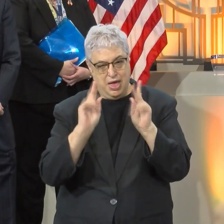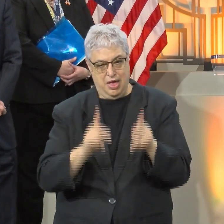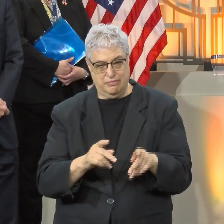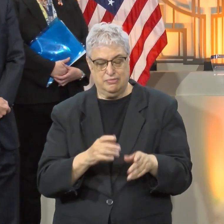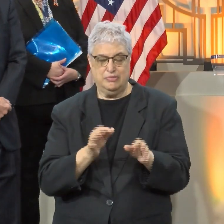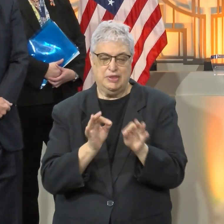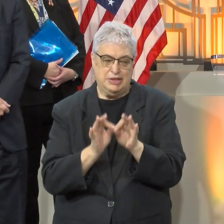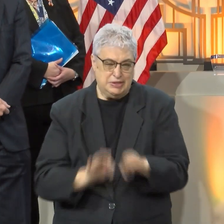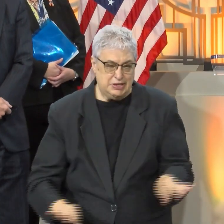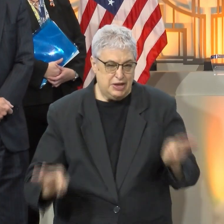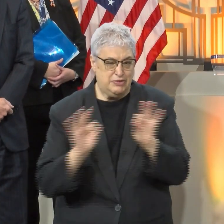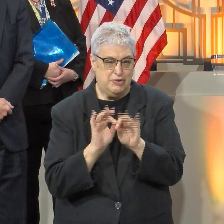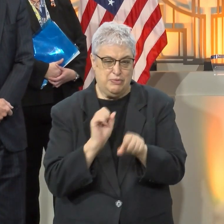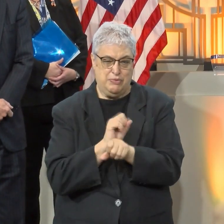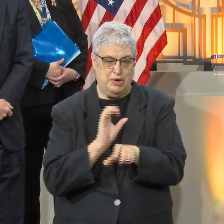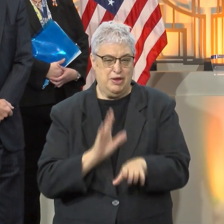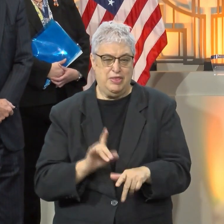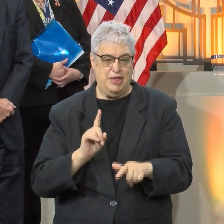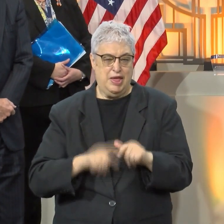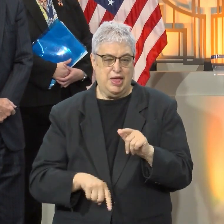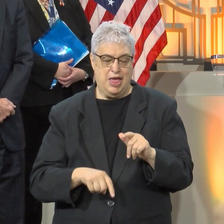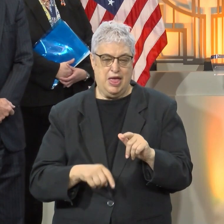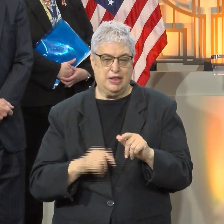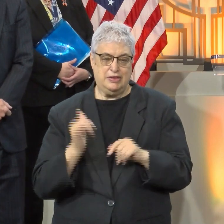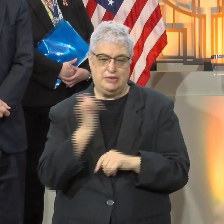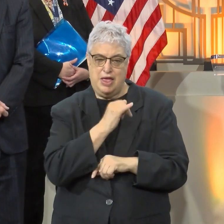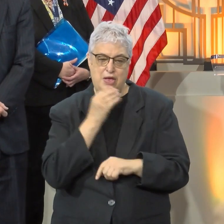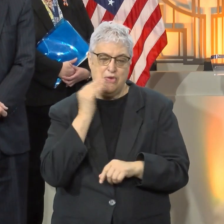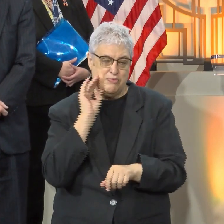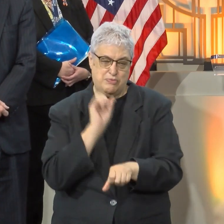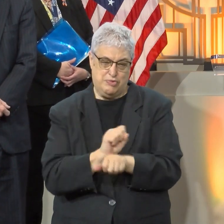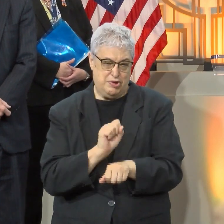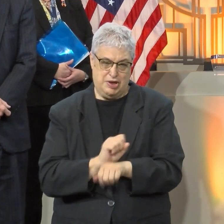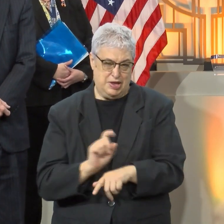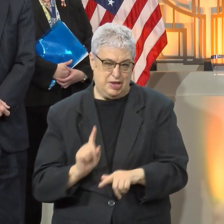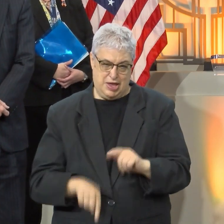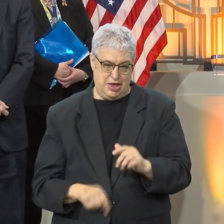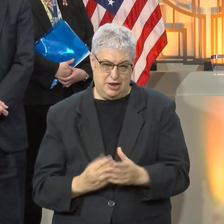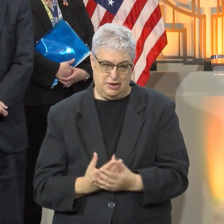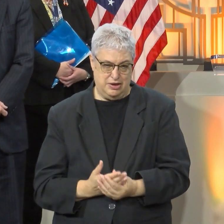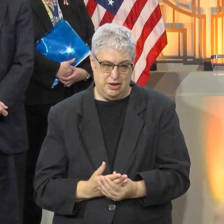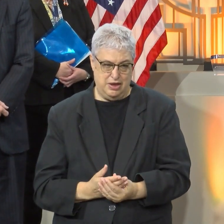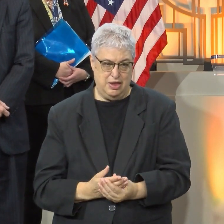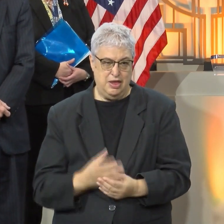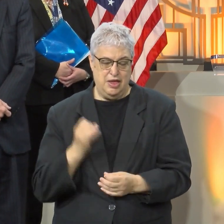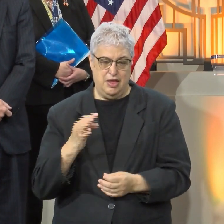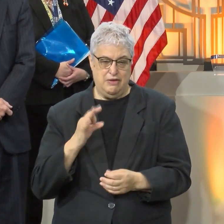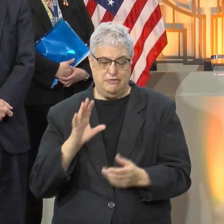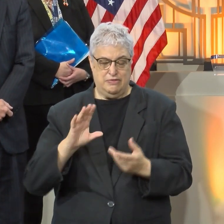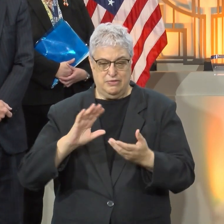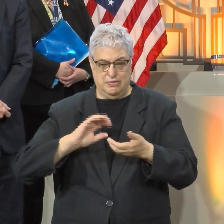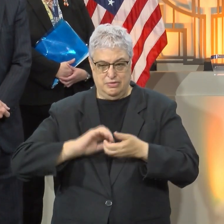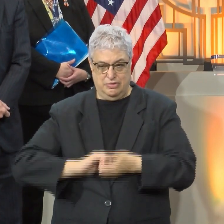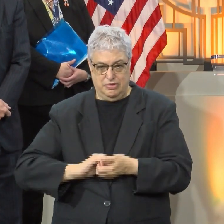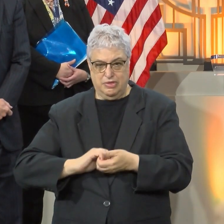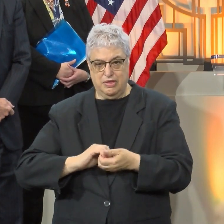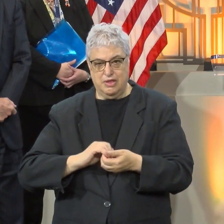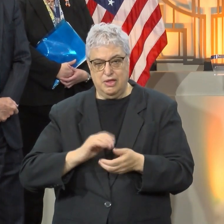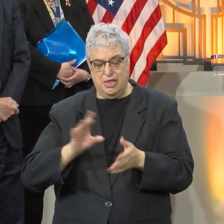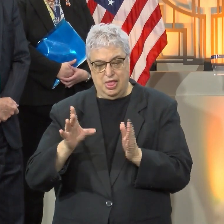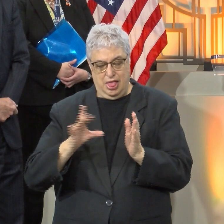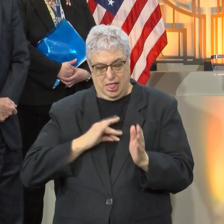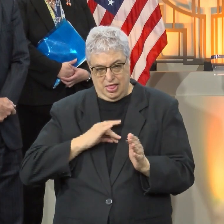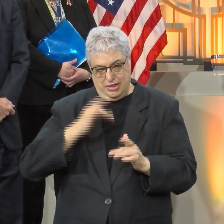are essential workers. They cannot work remotely from home. And quite frankly, even when their colleagues are coming down with